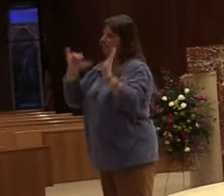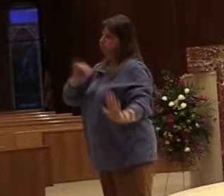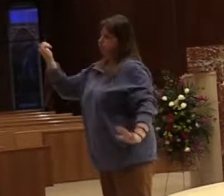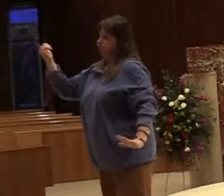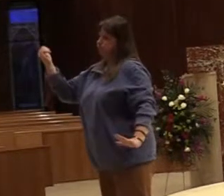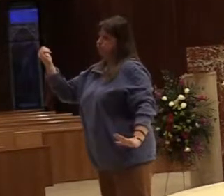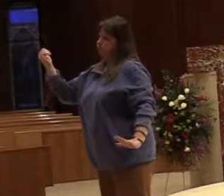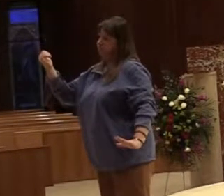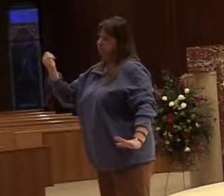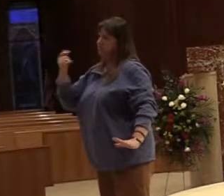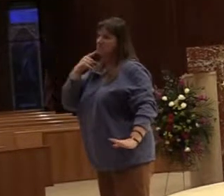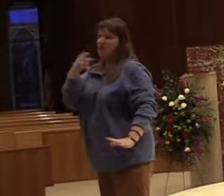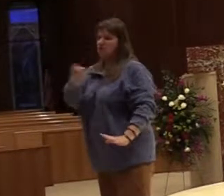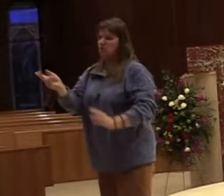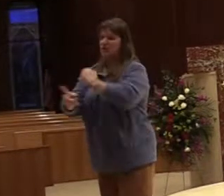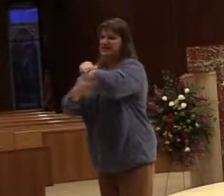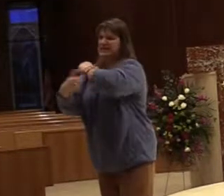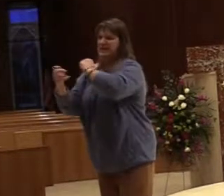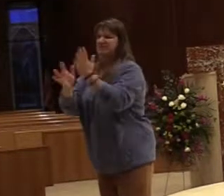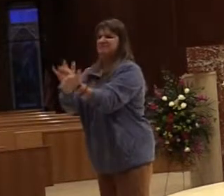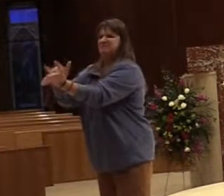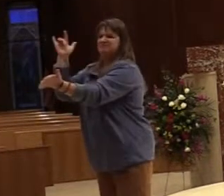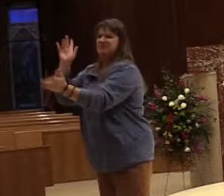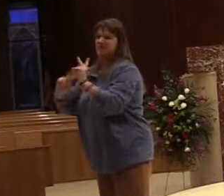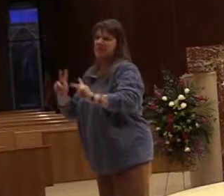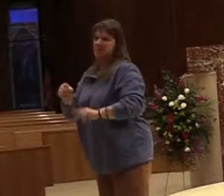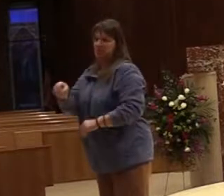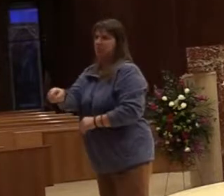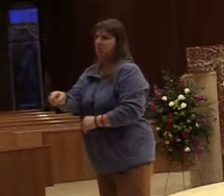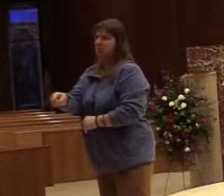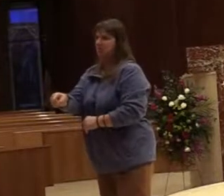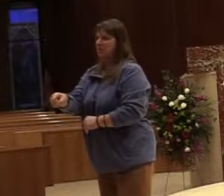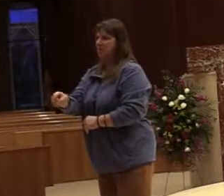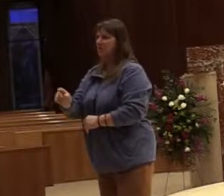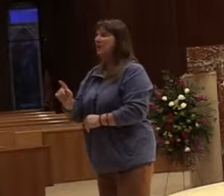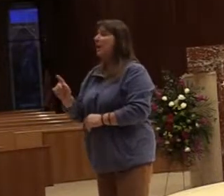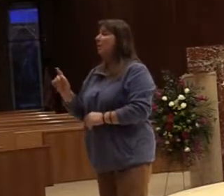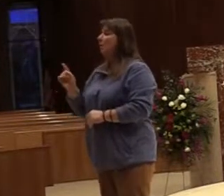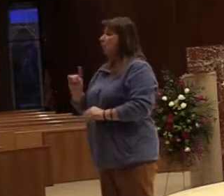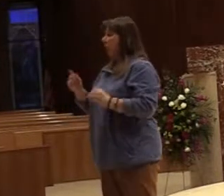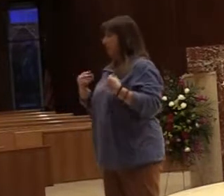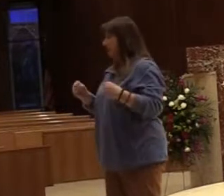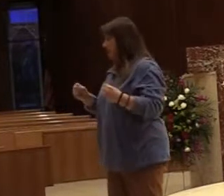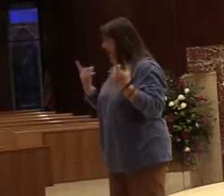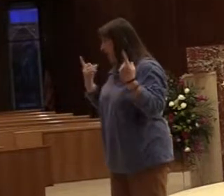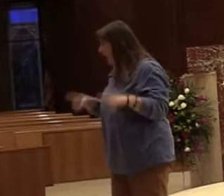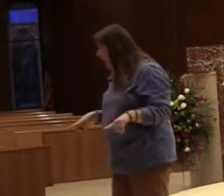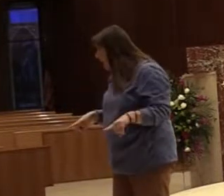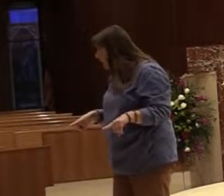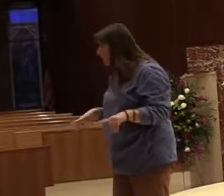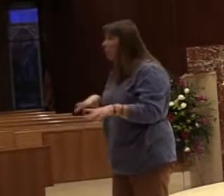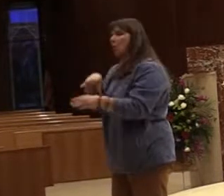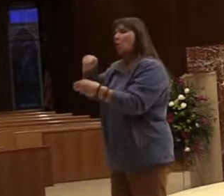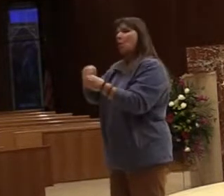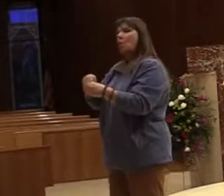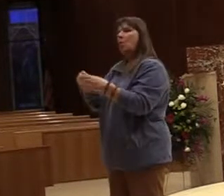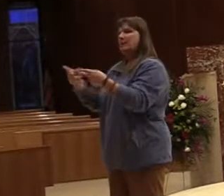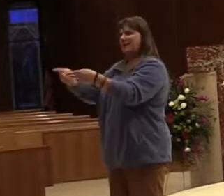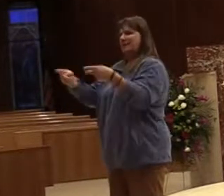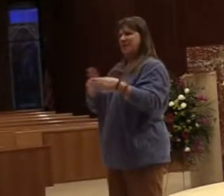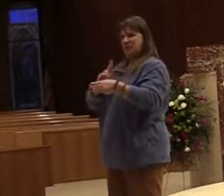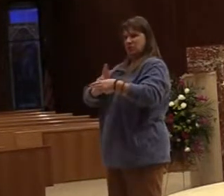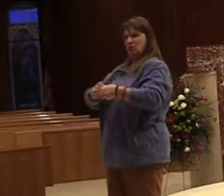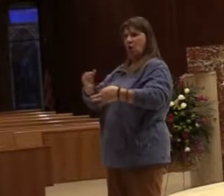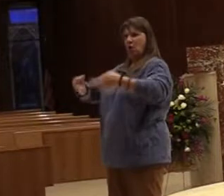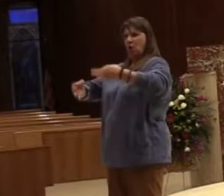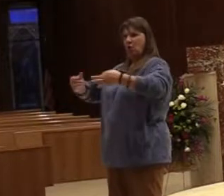into a den of thieves. That where the selling took place in the temple was in the court of the Gentiles. It